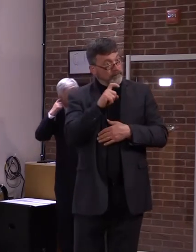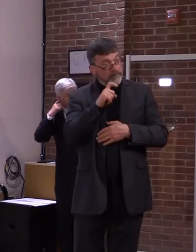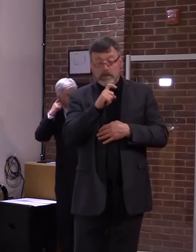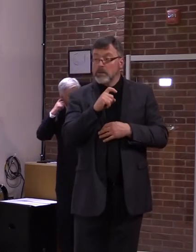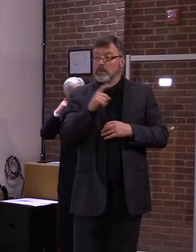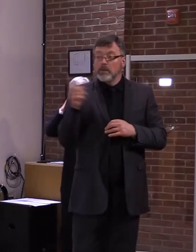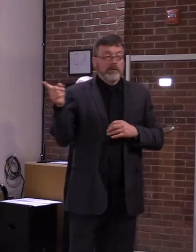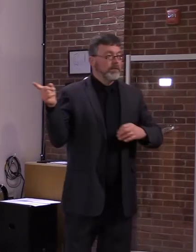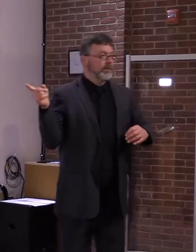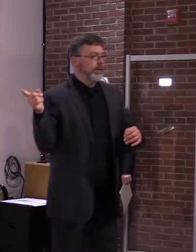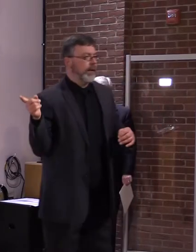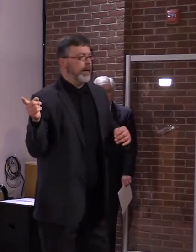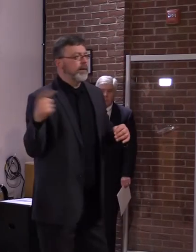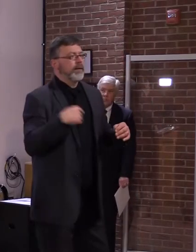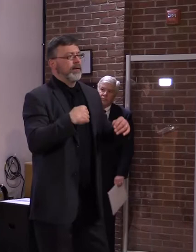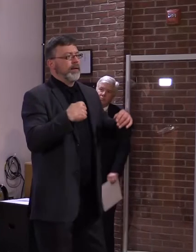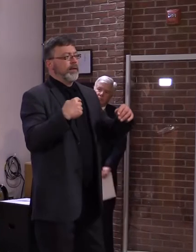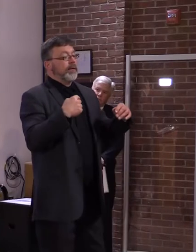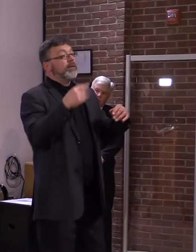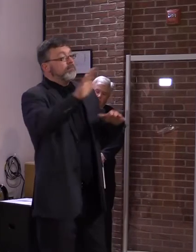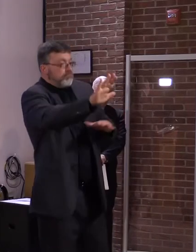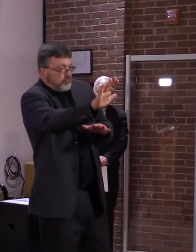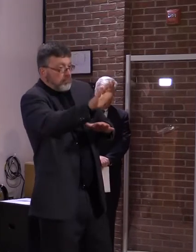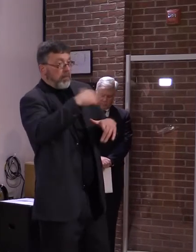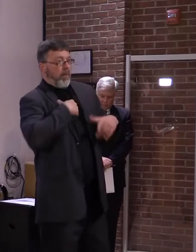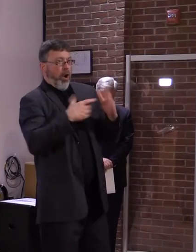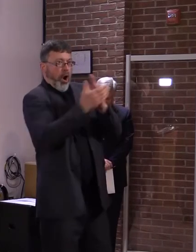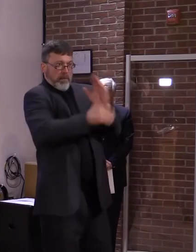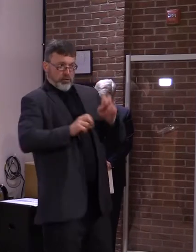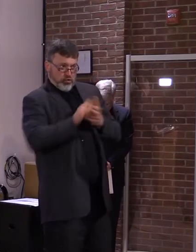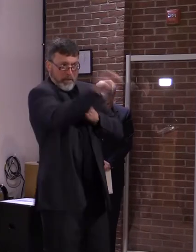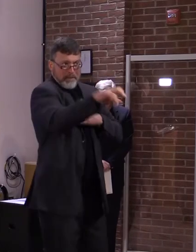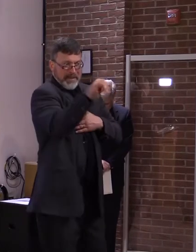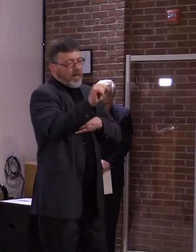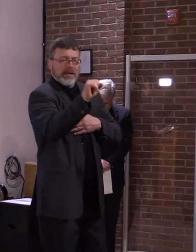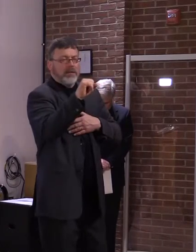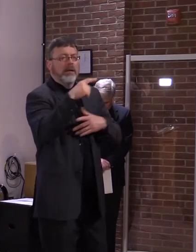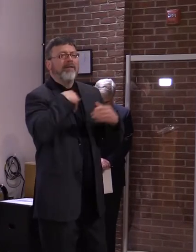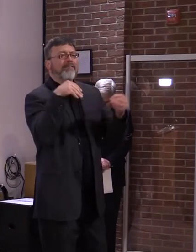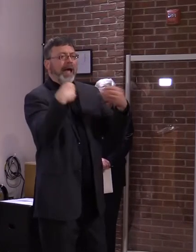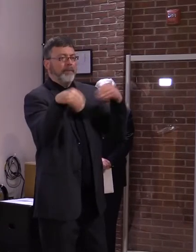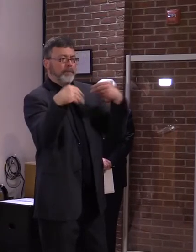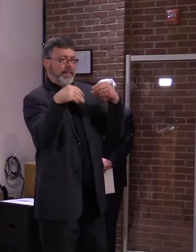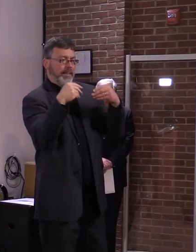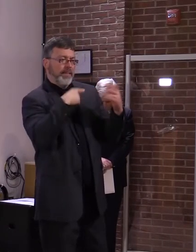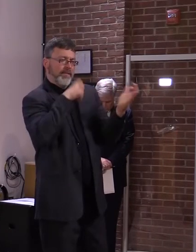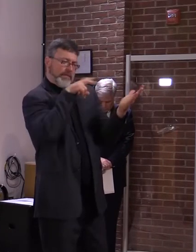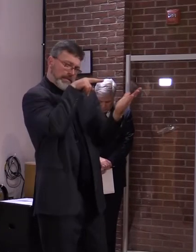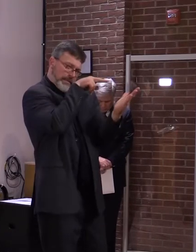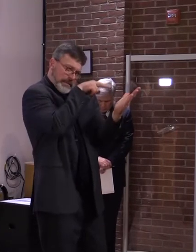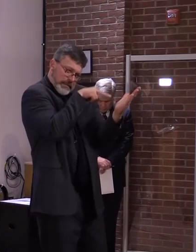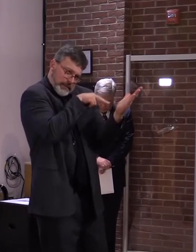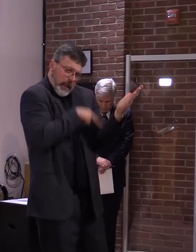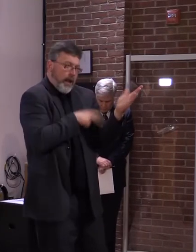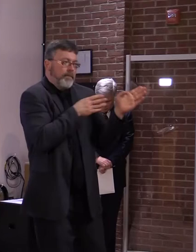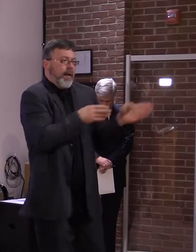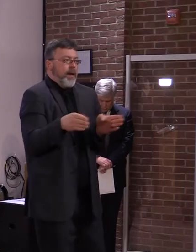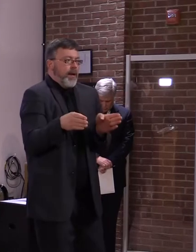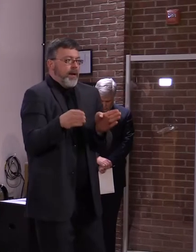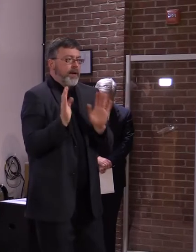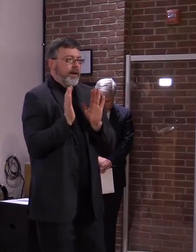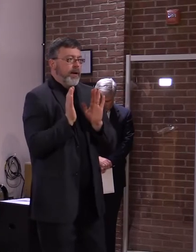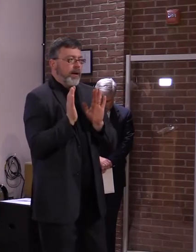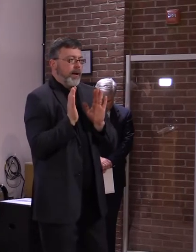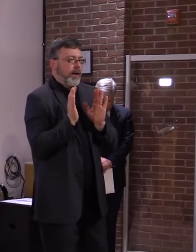attendance certain ways, and essentially we utilize that flexibility, that flexible authority under the executive order, but we were very careful last